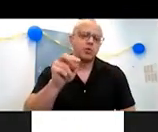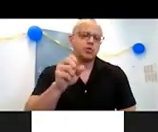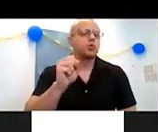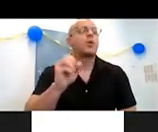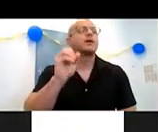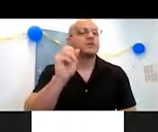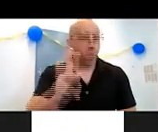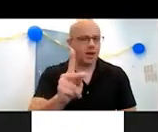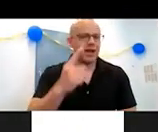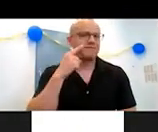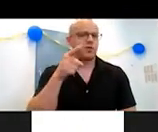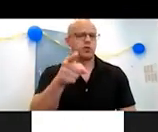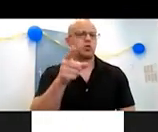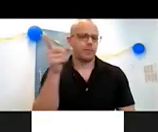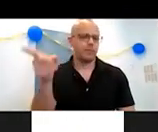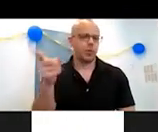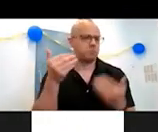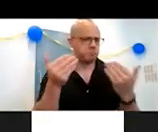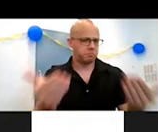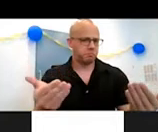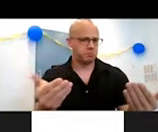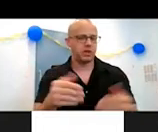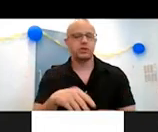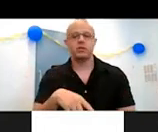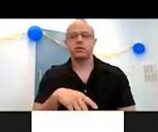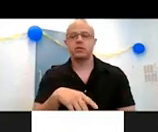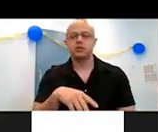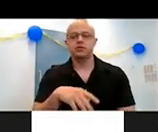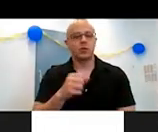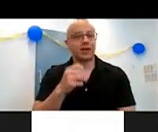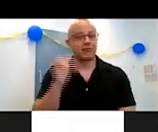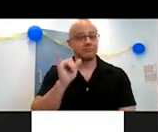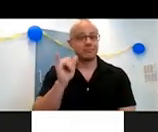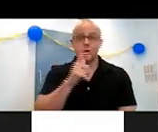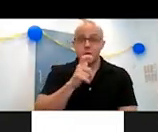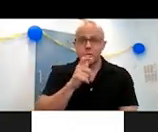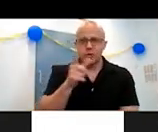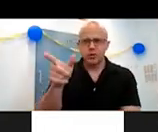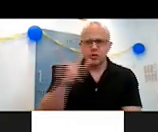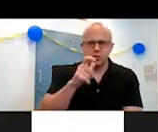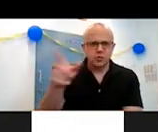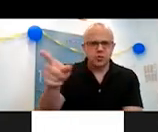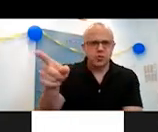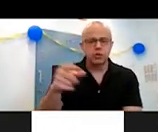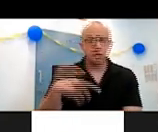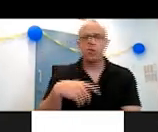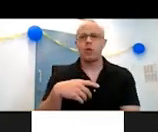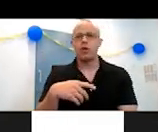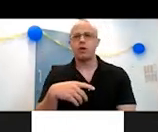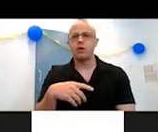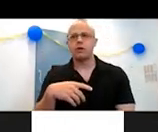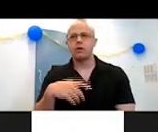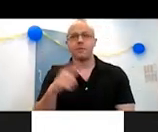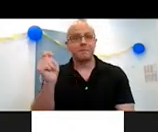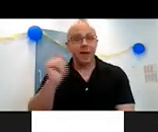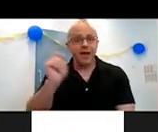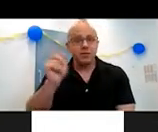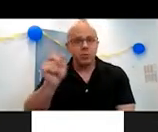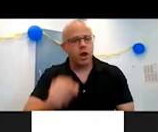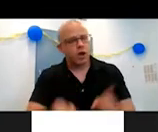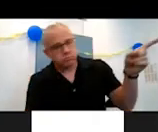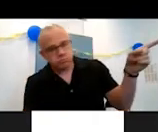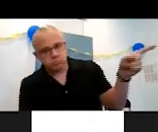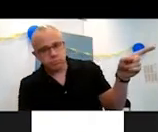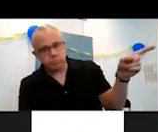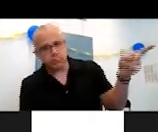I understand the difference between hearing culture and deaf culture. But whatever you feel more comfortable doing, that's fine. Just so you know, we tend